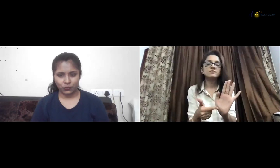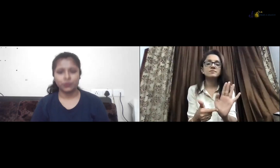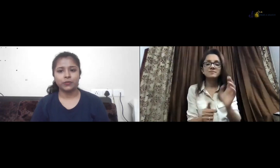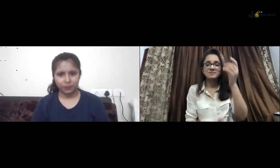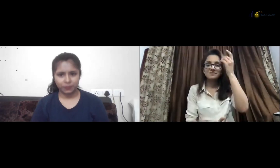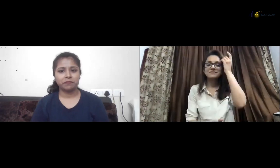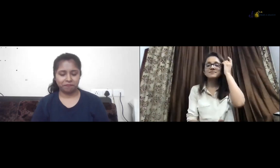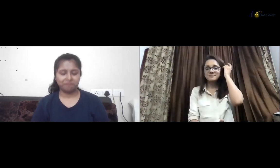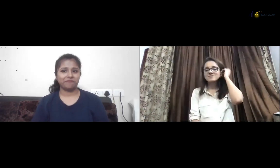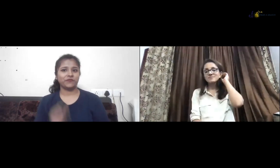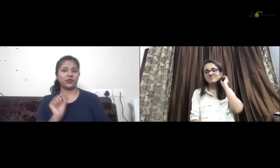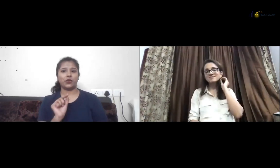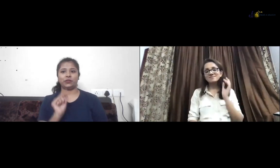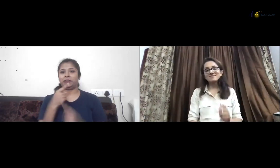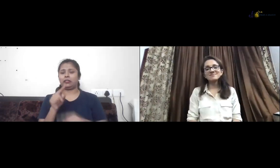are having.